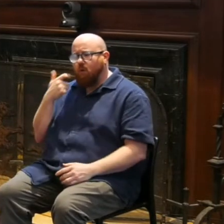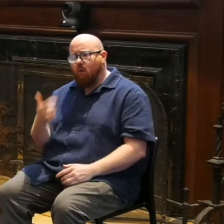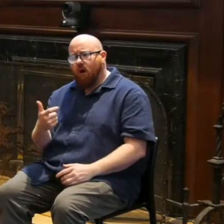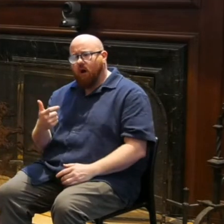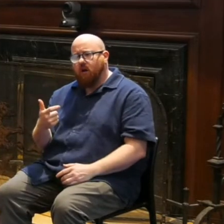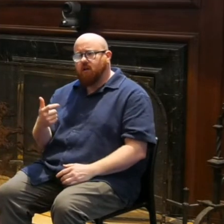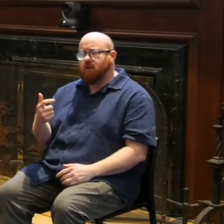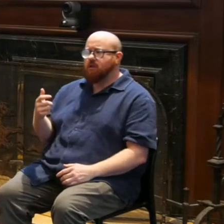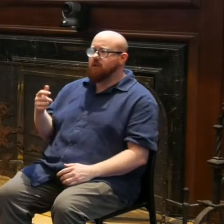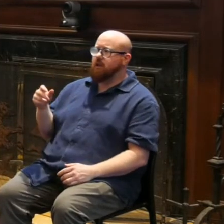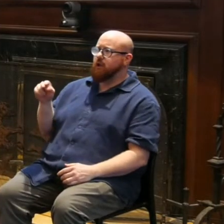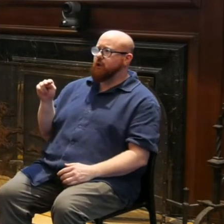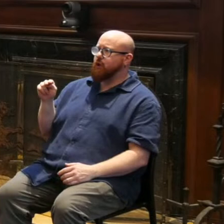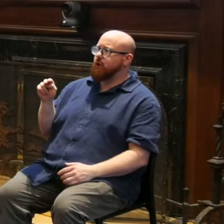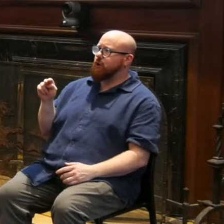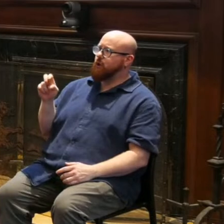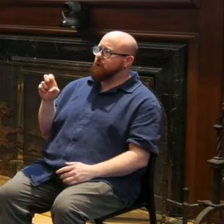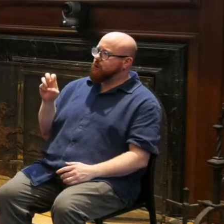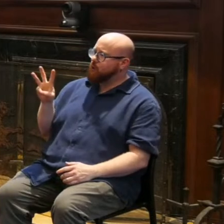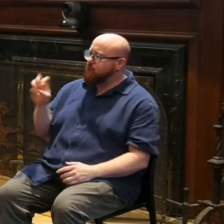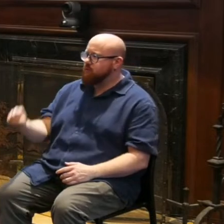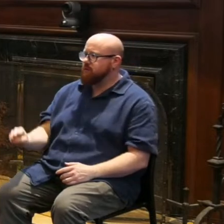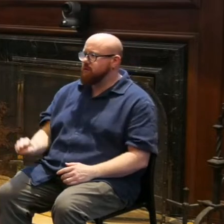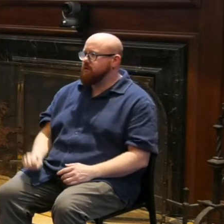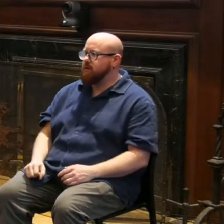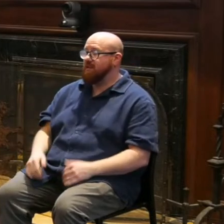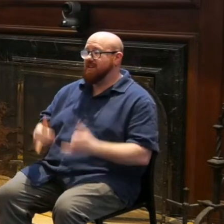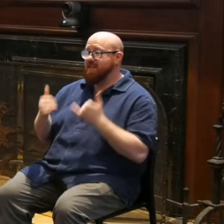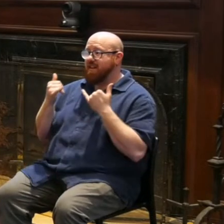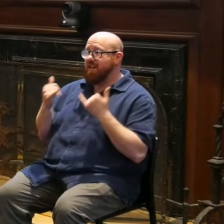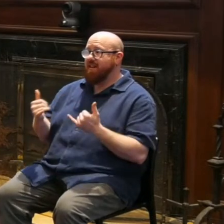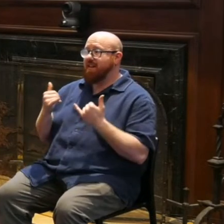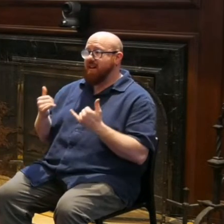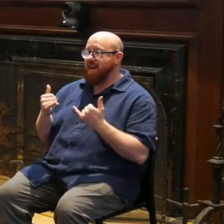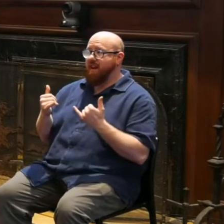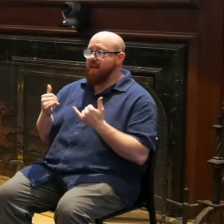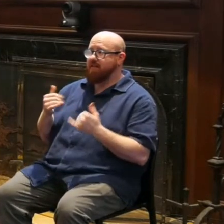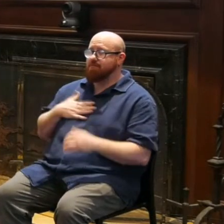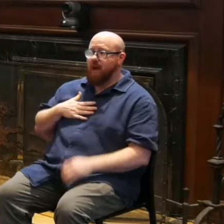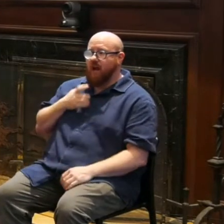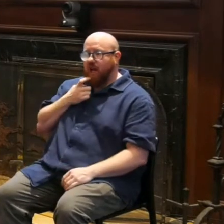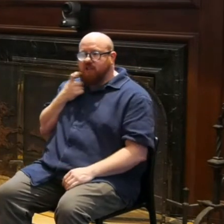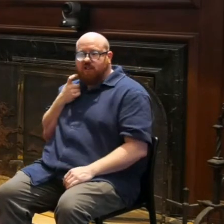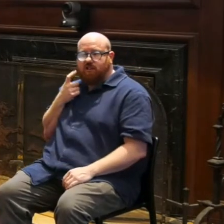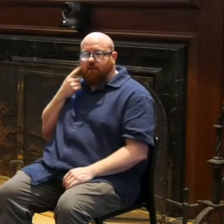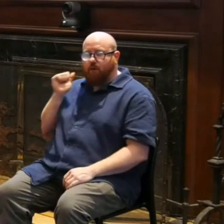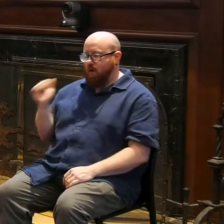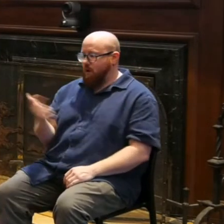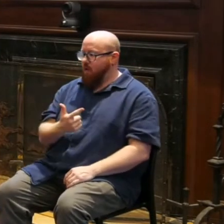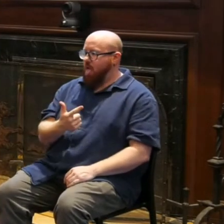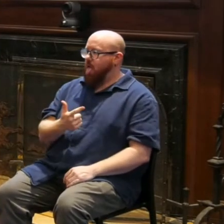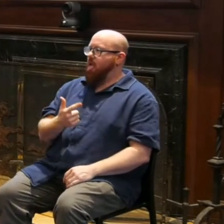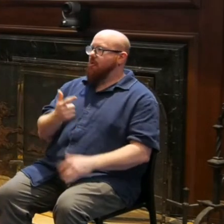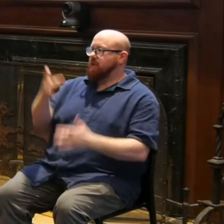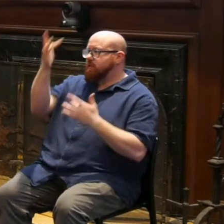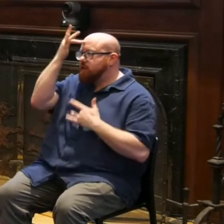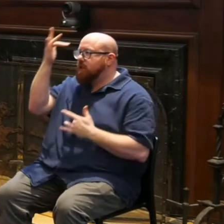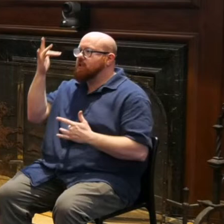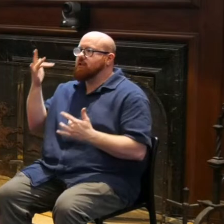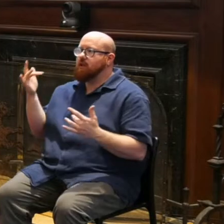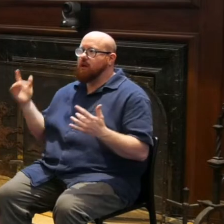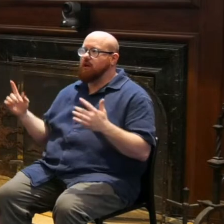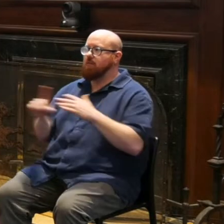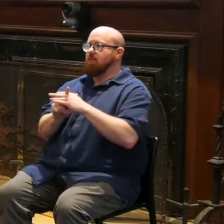the news. Now the thrilling fix for all these maladies appeared. Their